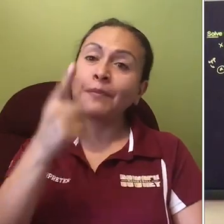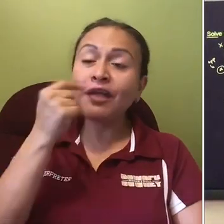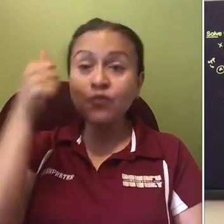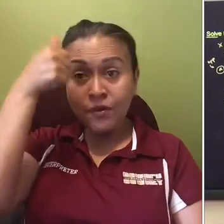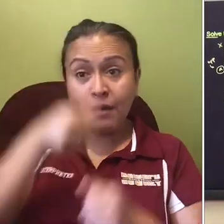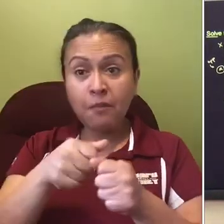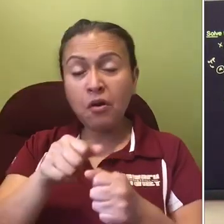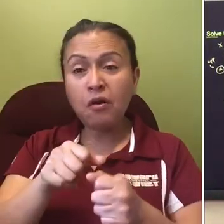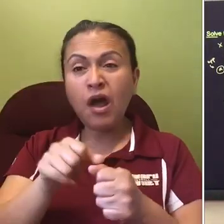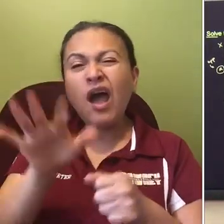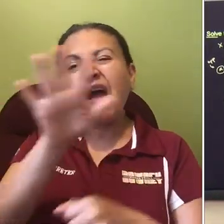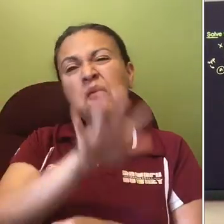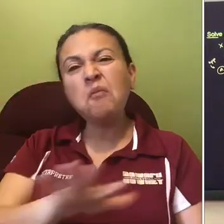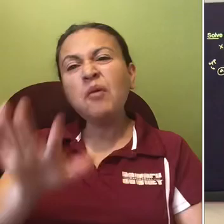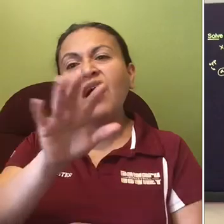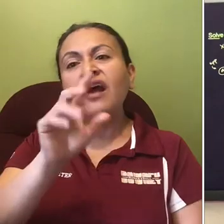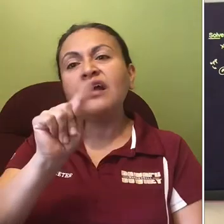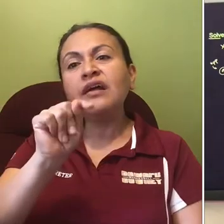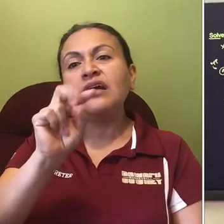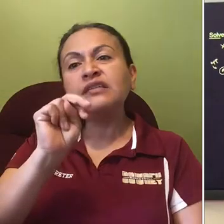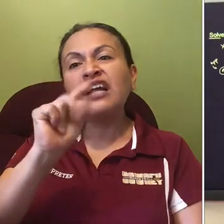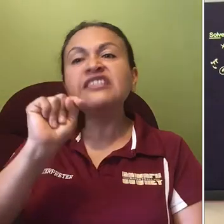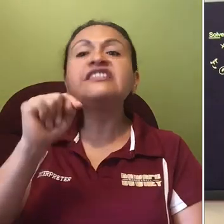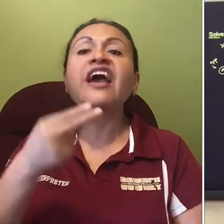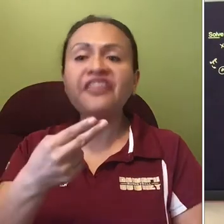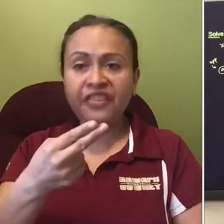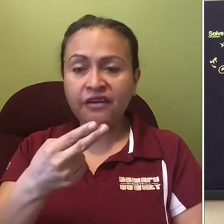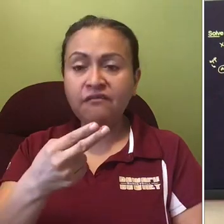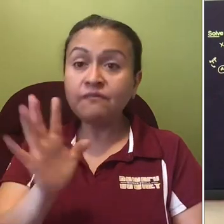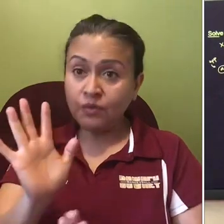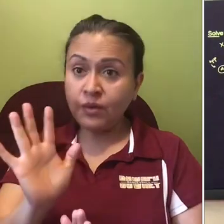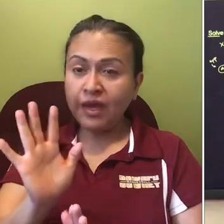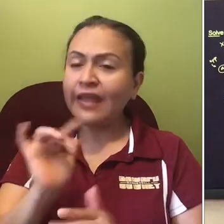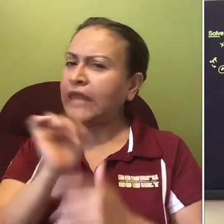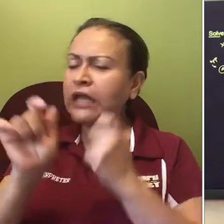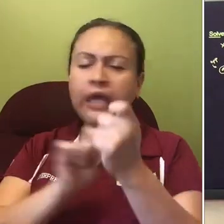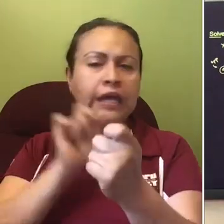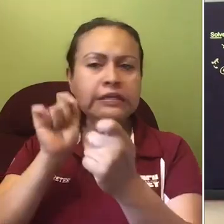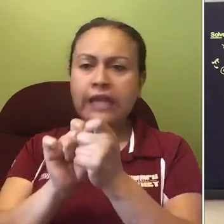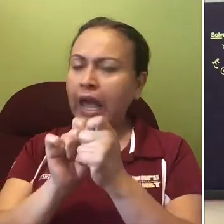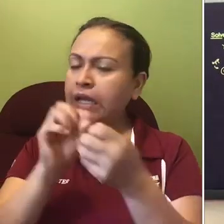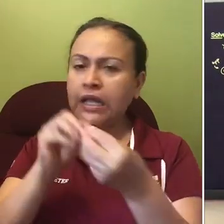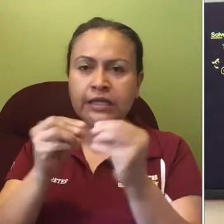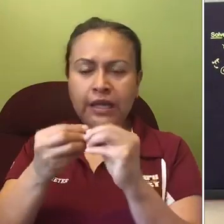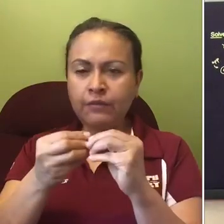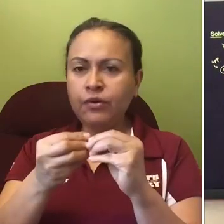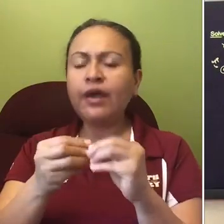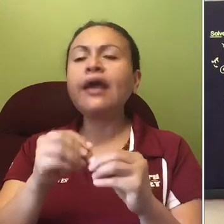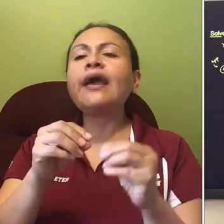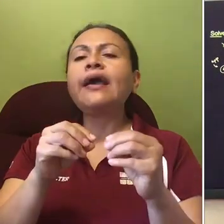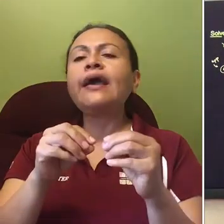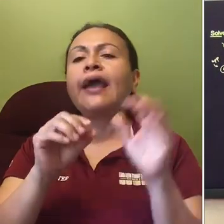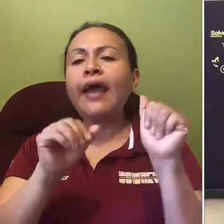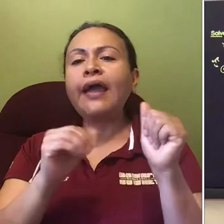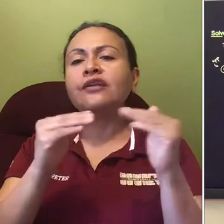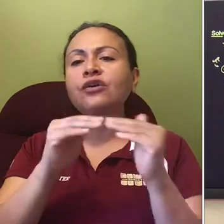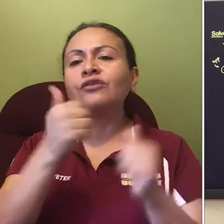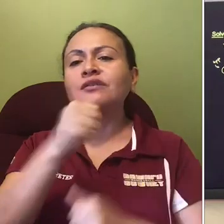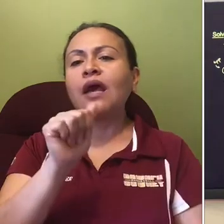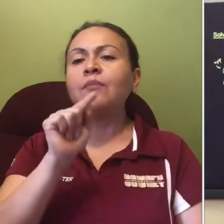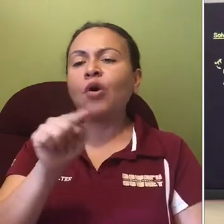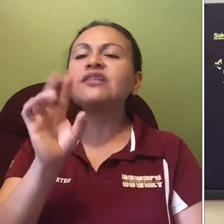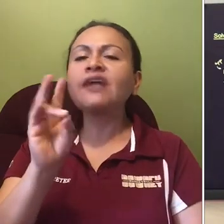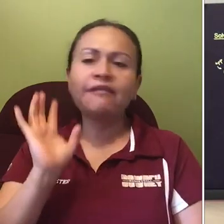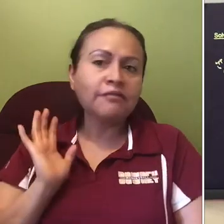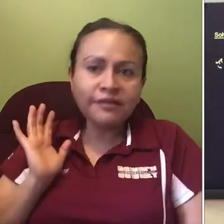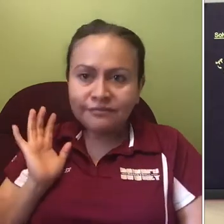rounded it down. This is not the exact number, but A is equal to 10.7. So we now know that